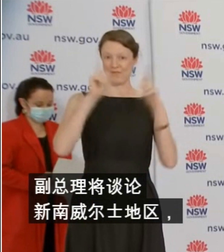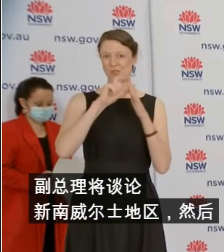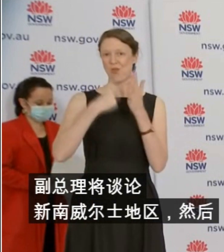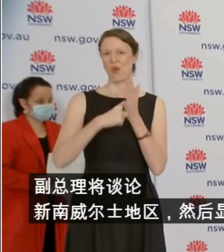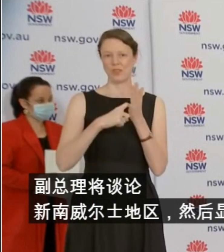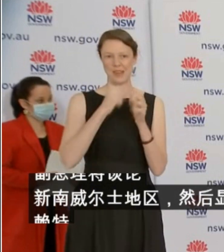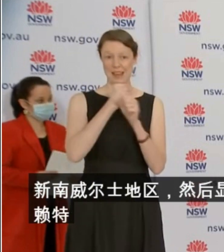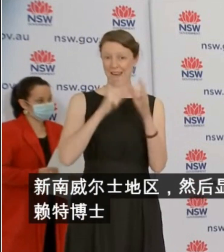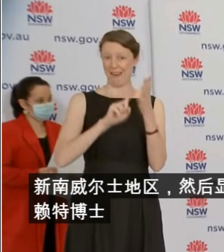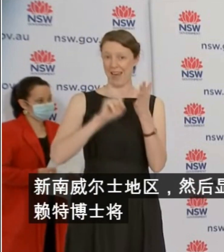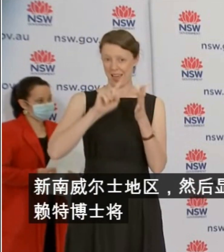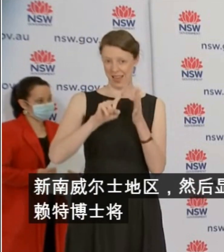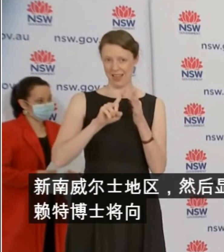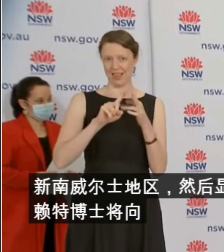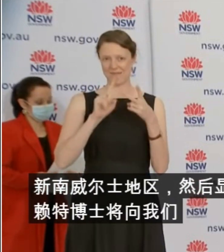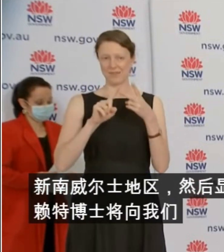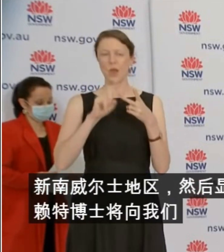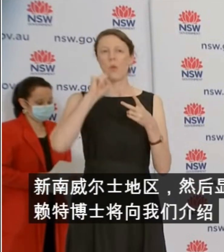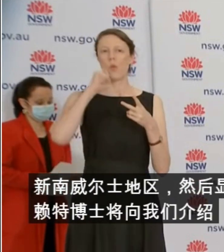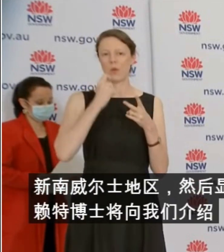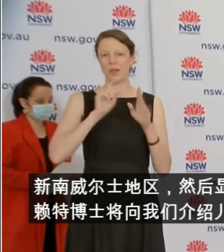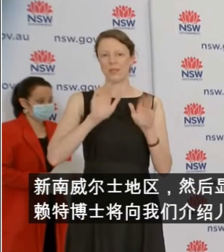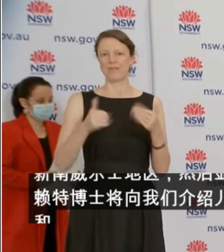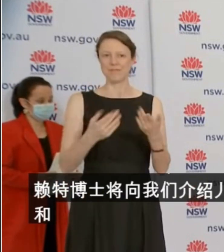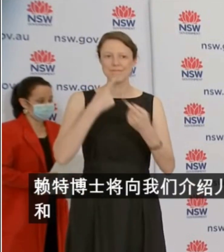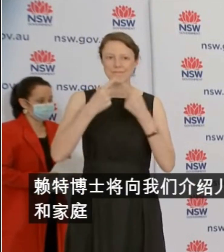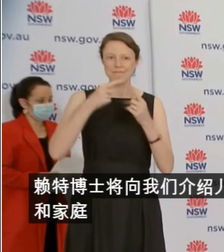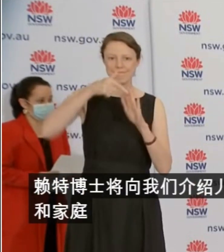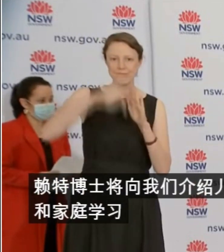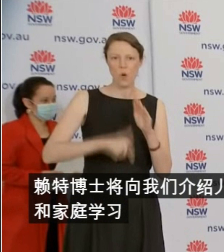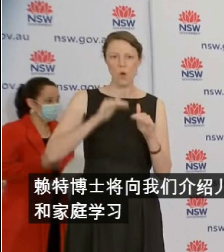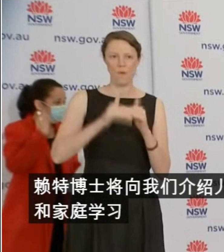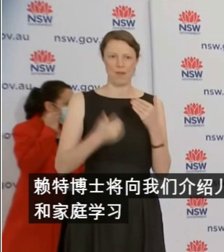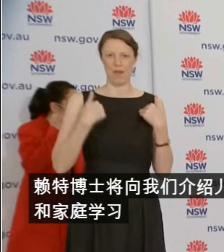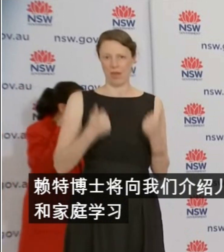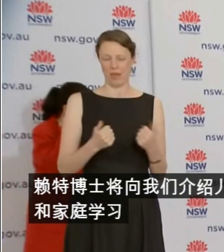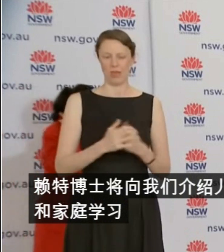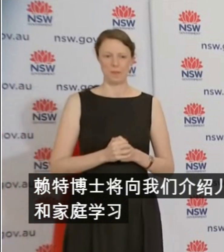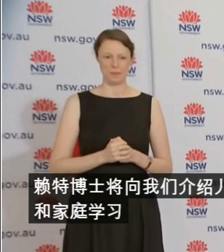and then obviously Dr. Wright will present to us about children and home learning. Thank you.